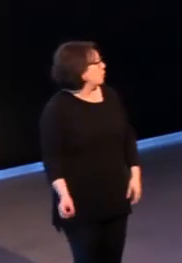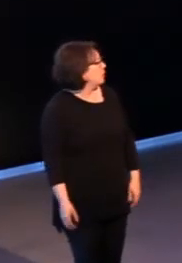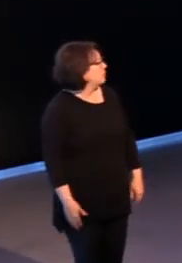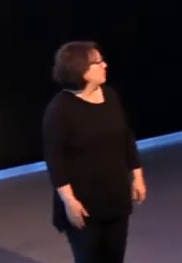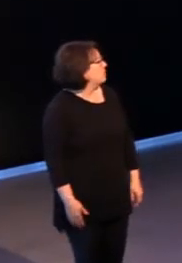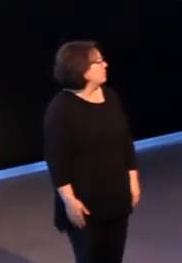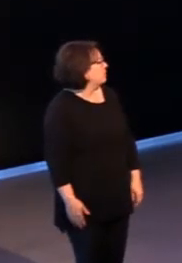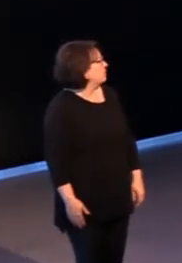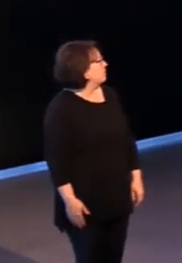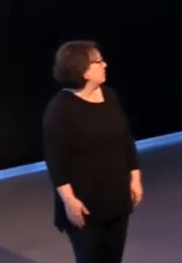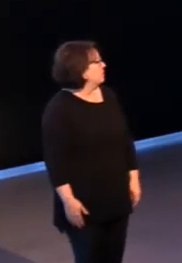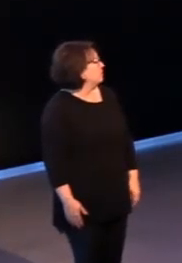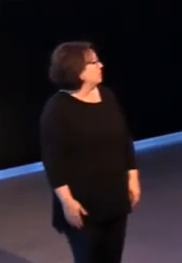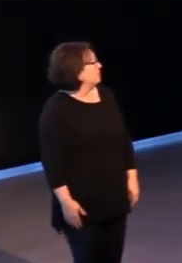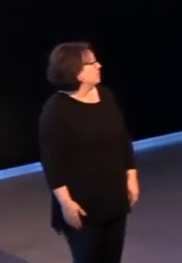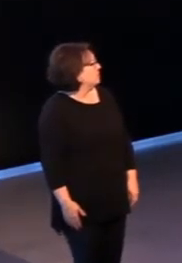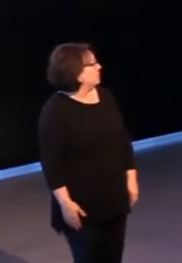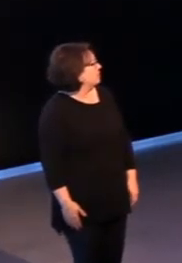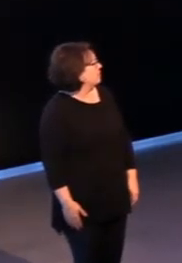oh, oh, oh, oh,